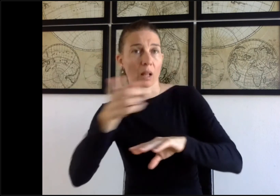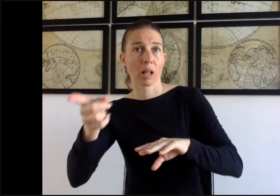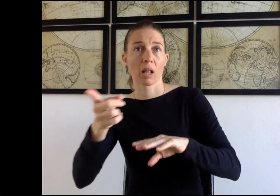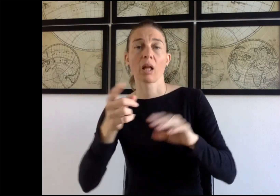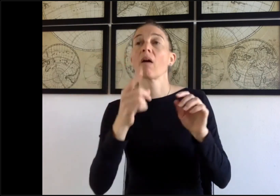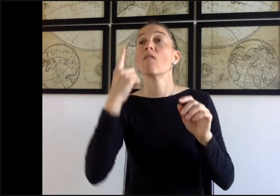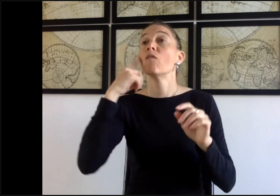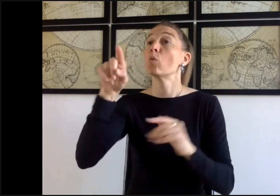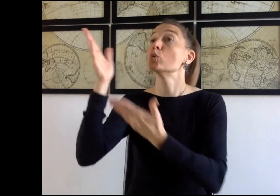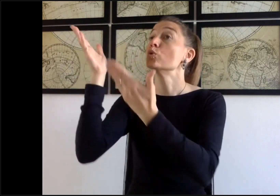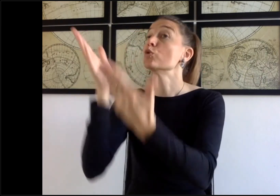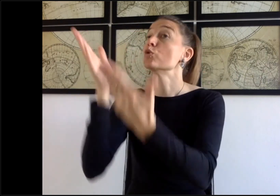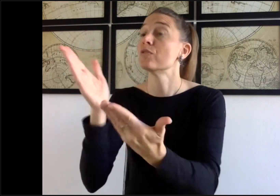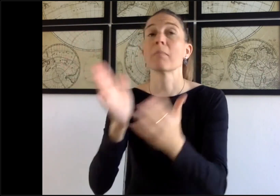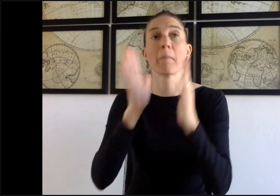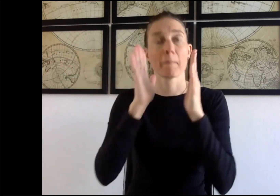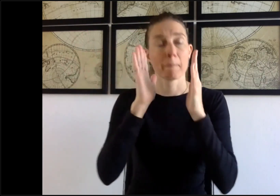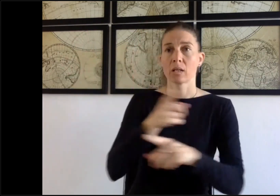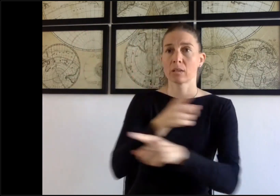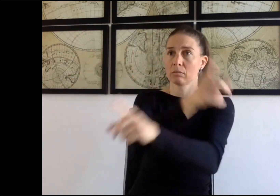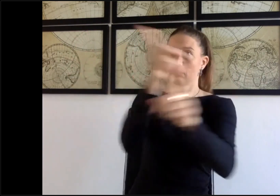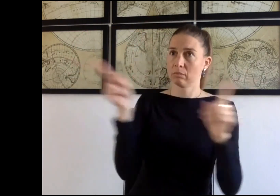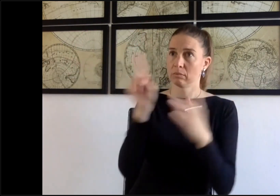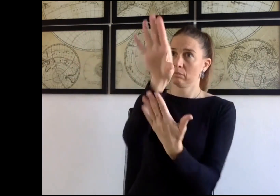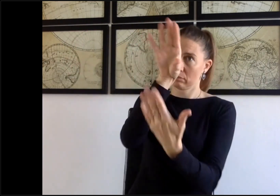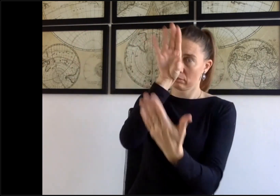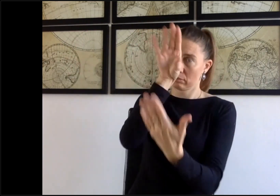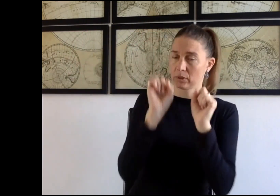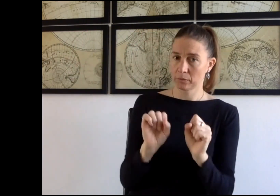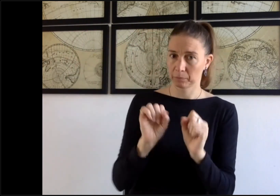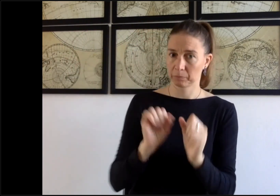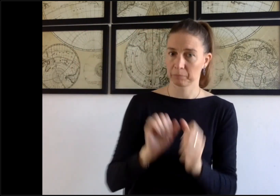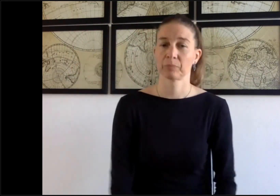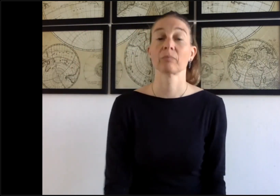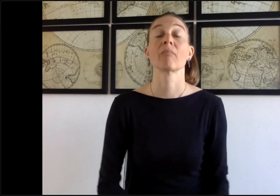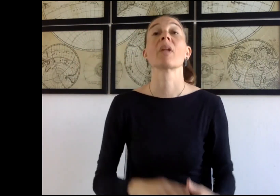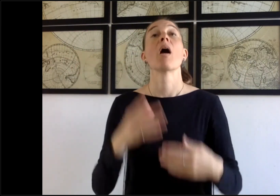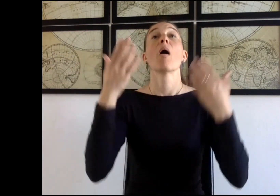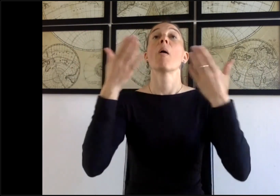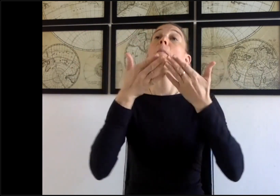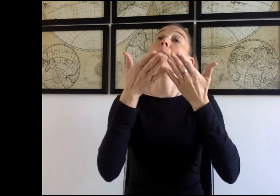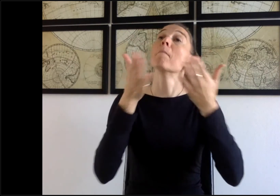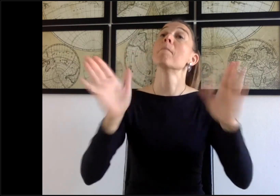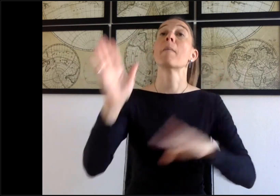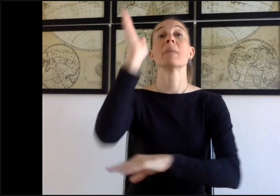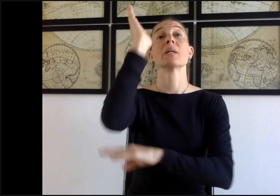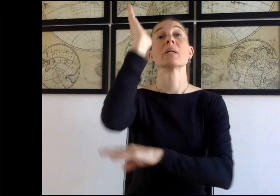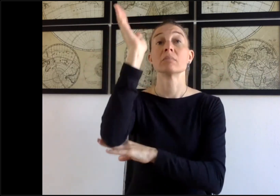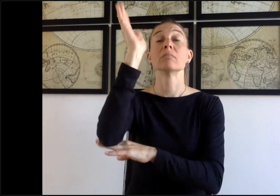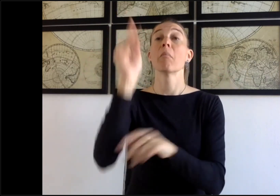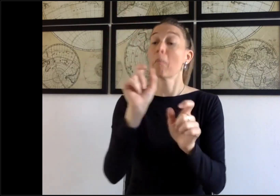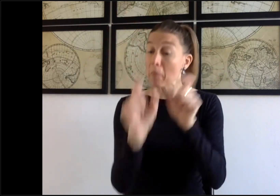She highlighted that public announcements on COVID-19 should be made accessible for persons with disabilities, and no